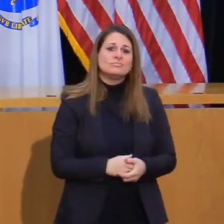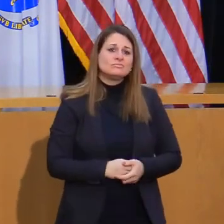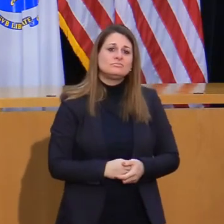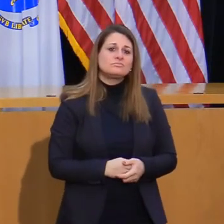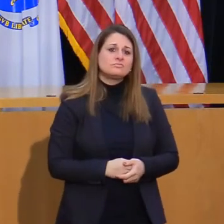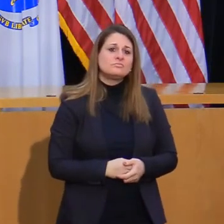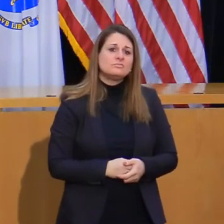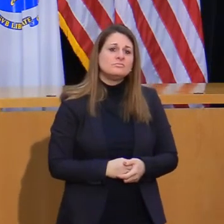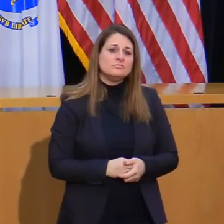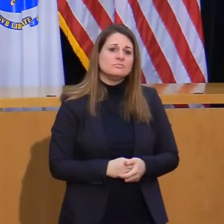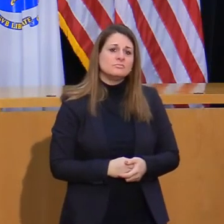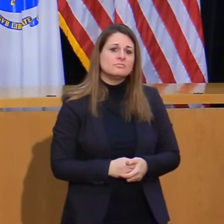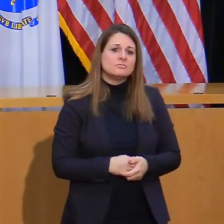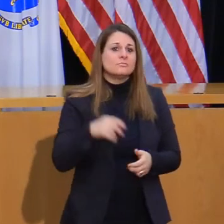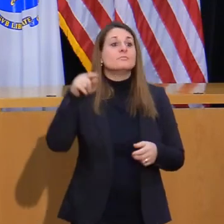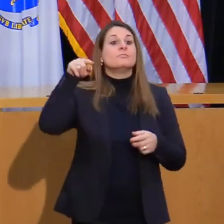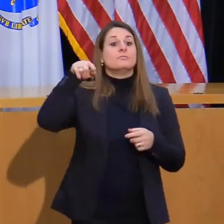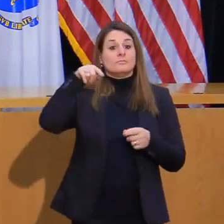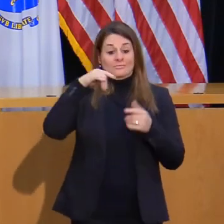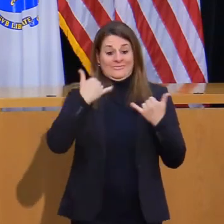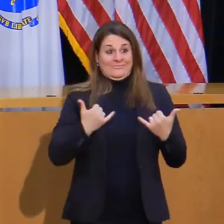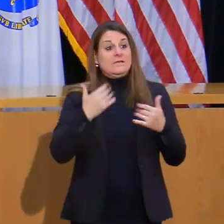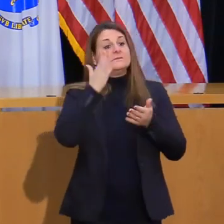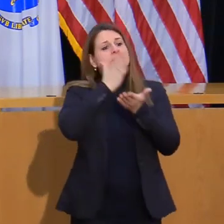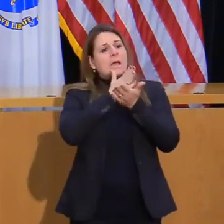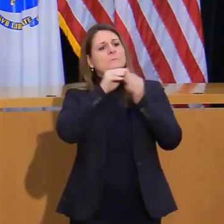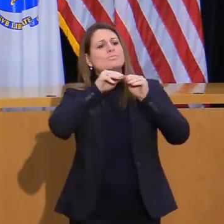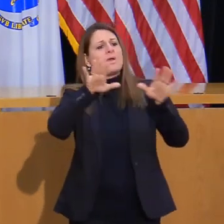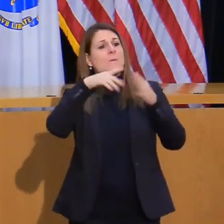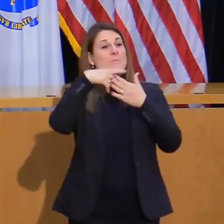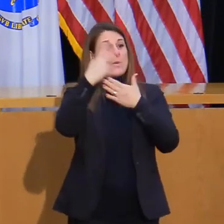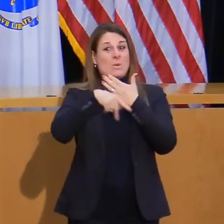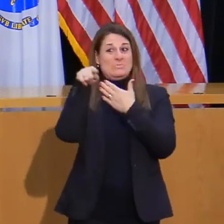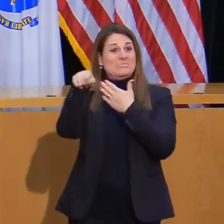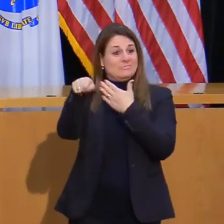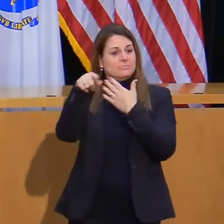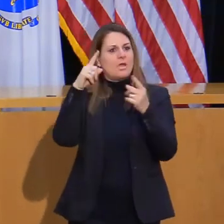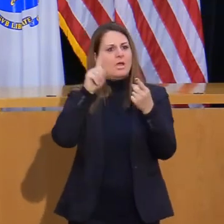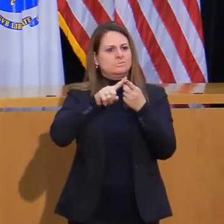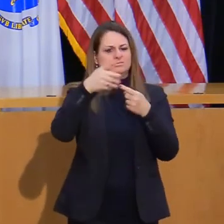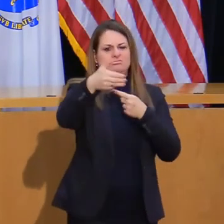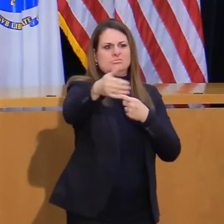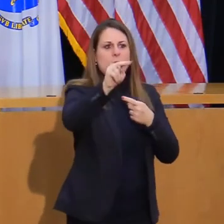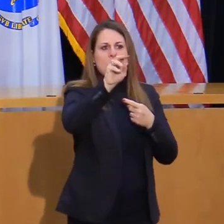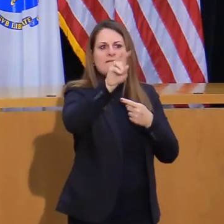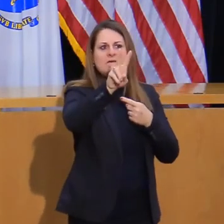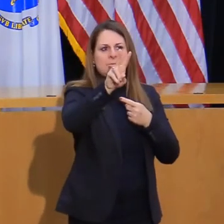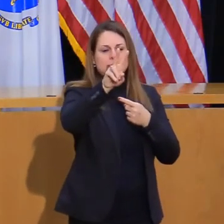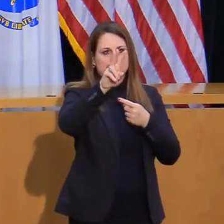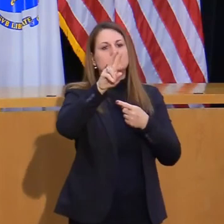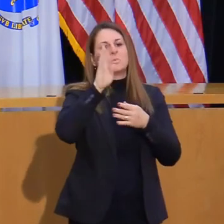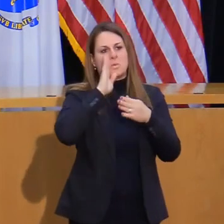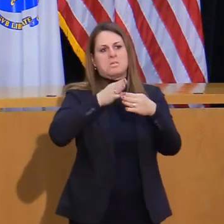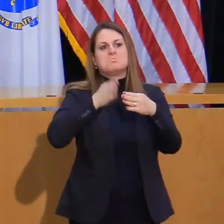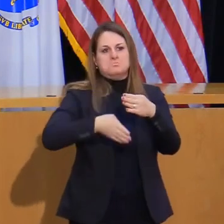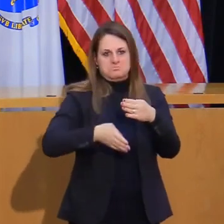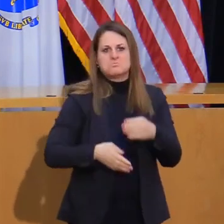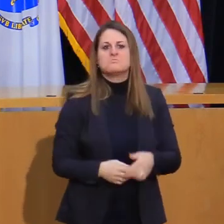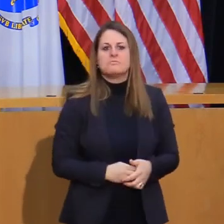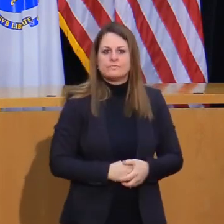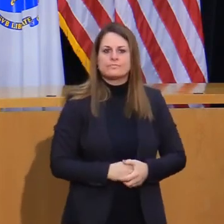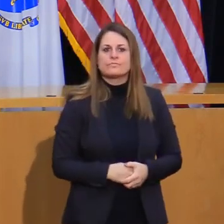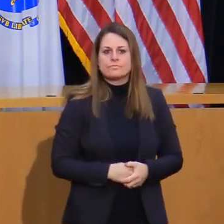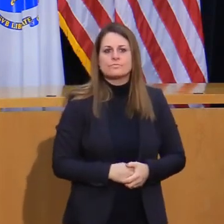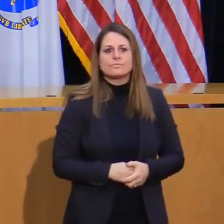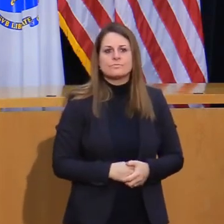Doing your part and getting tested if you feel sick, or even if you've just been exposed to people who've been